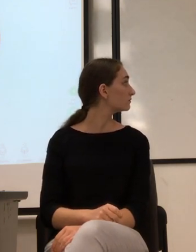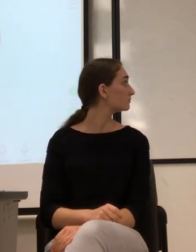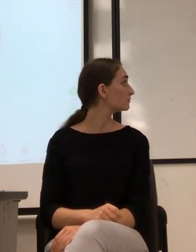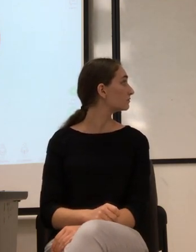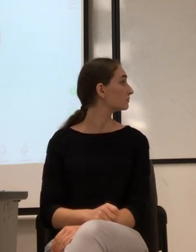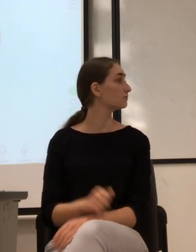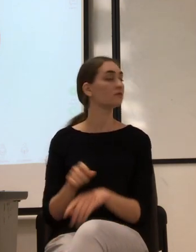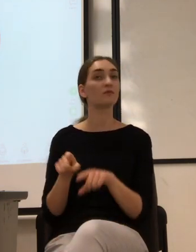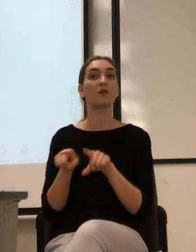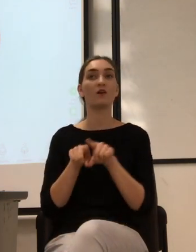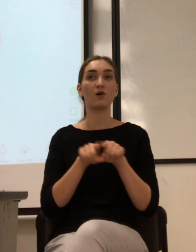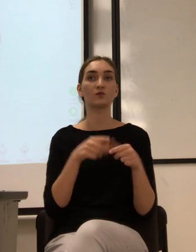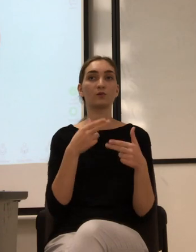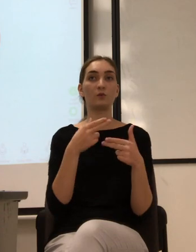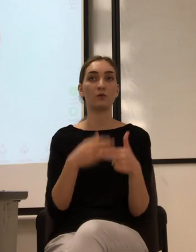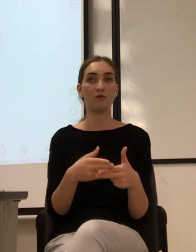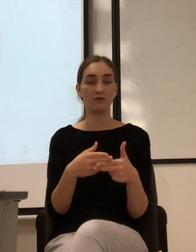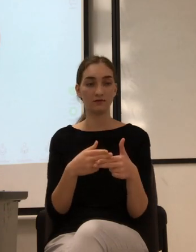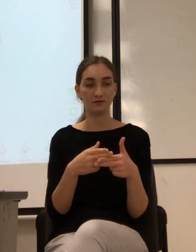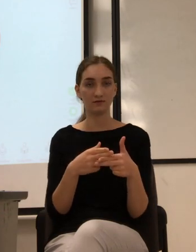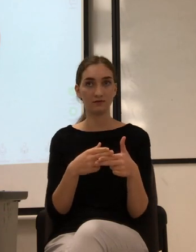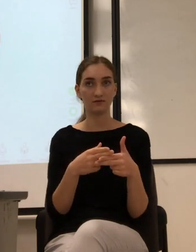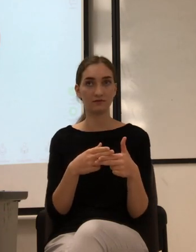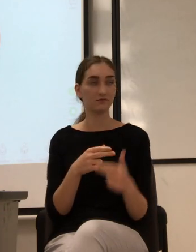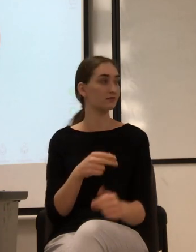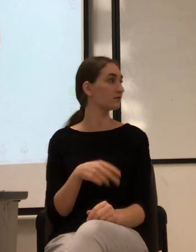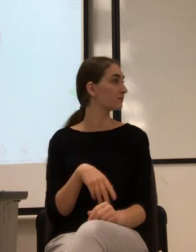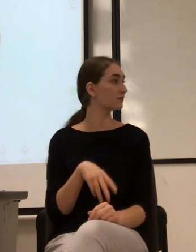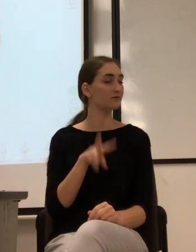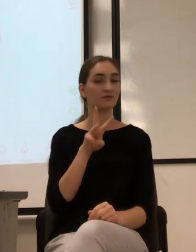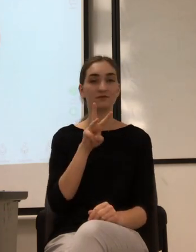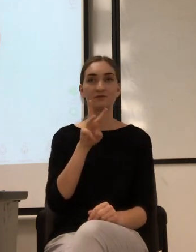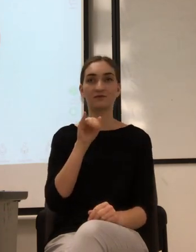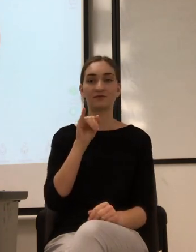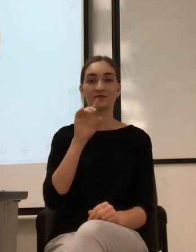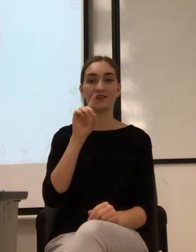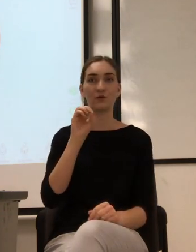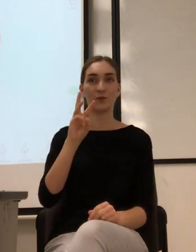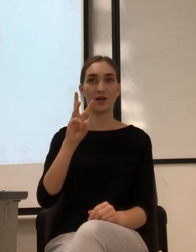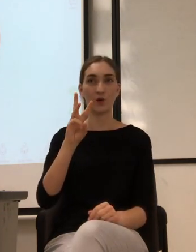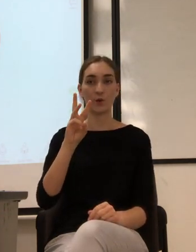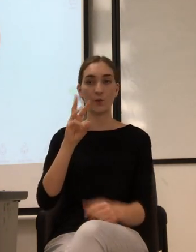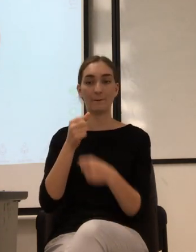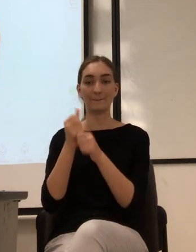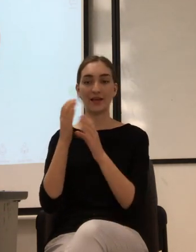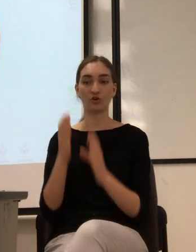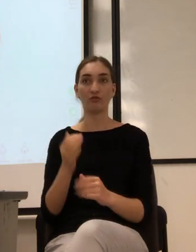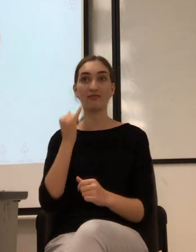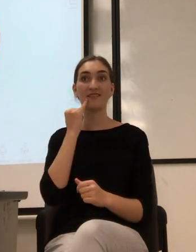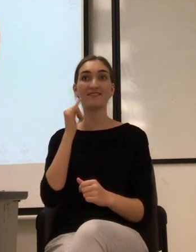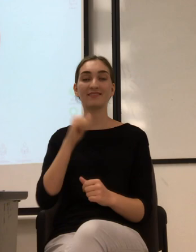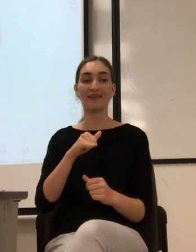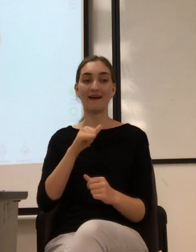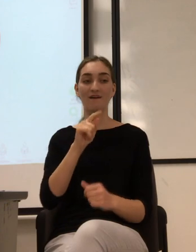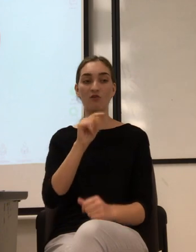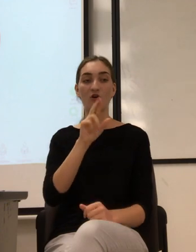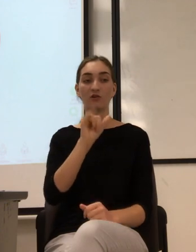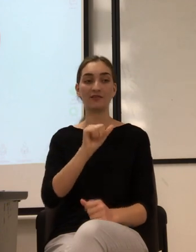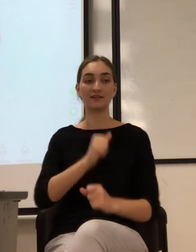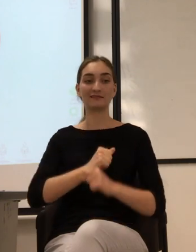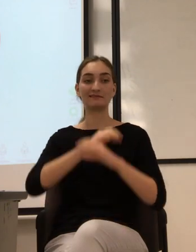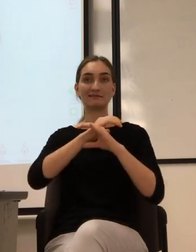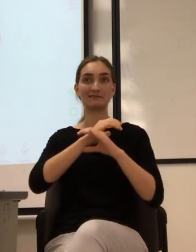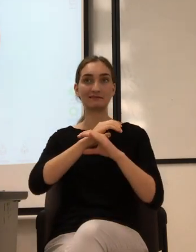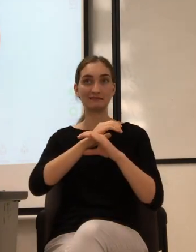Also called the widowmaker. I mean, if this artery gets clogged, there's a blood clot in there,